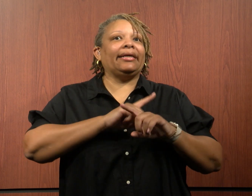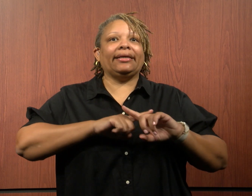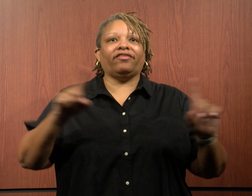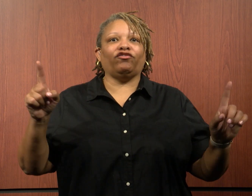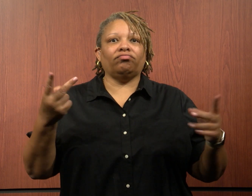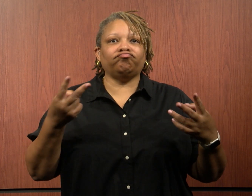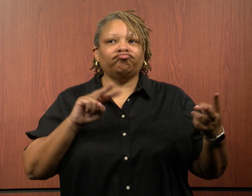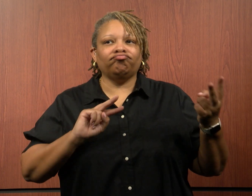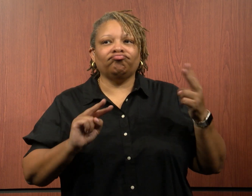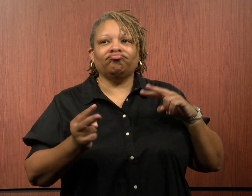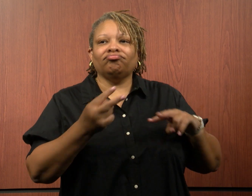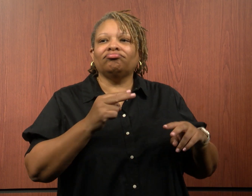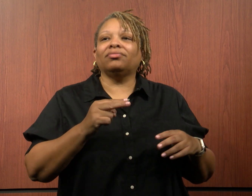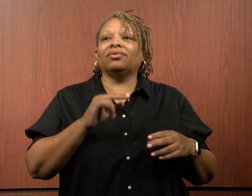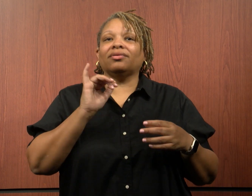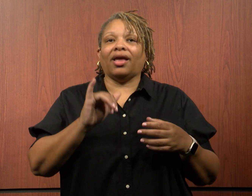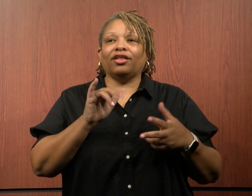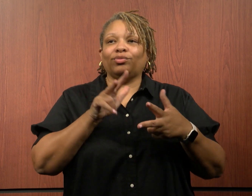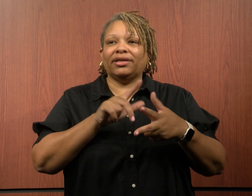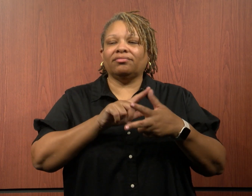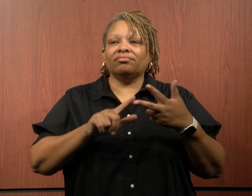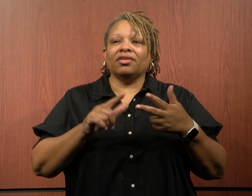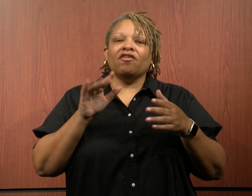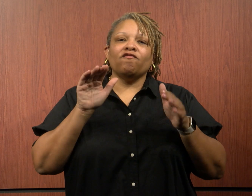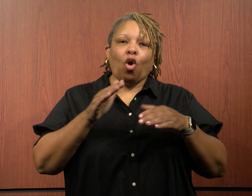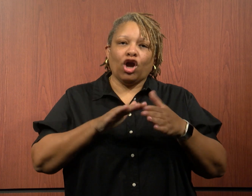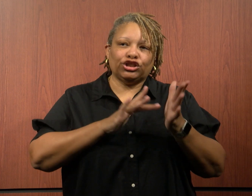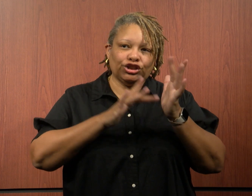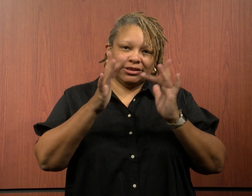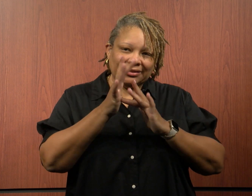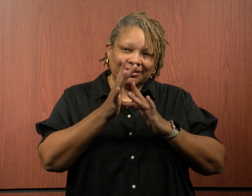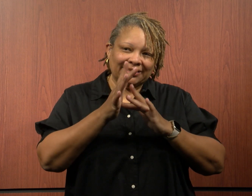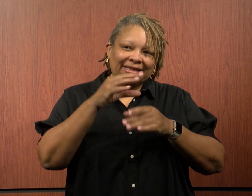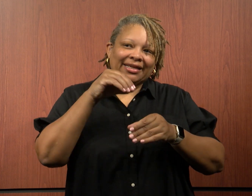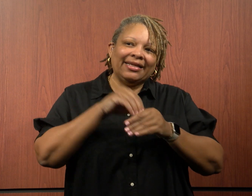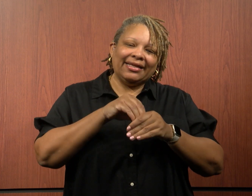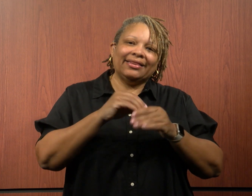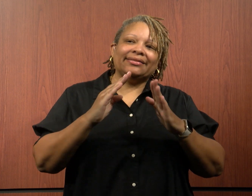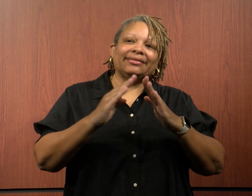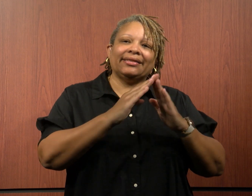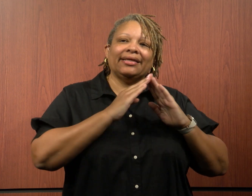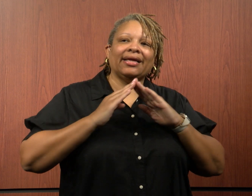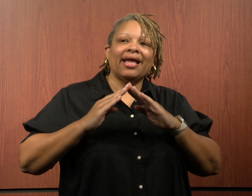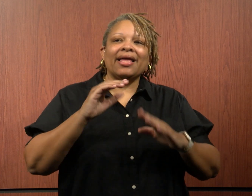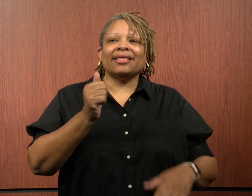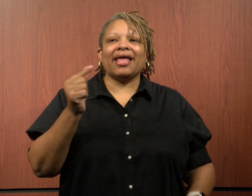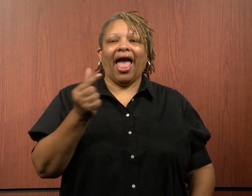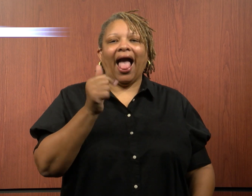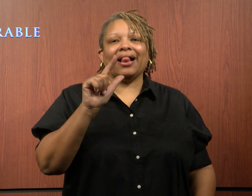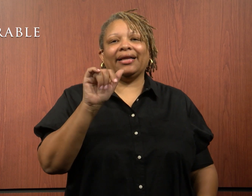in Galilee, while John focuses on his ministry in Judea. The Synoptic Gospels contain